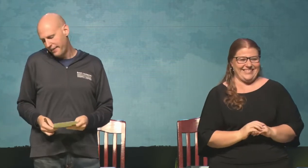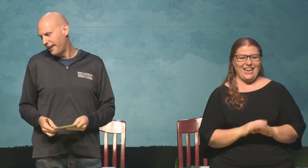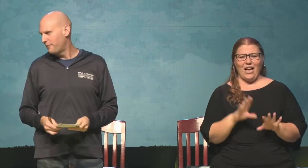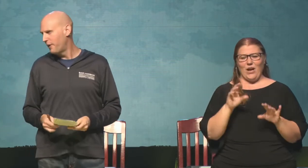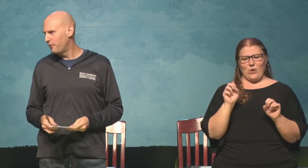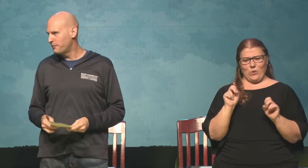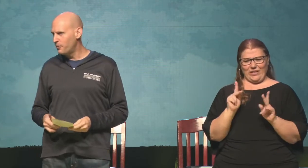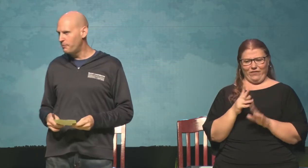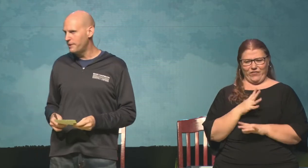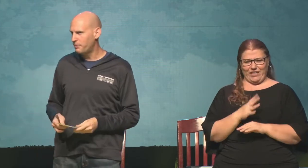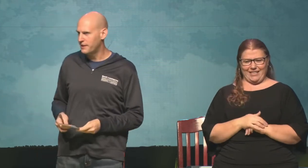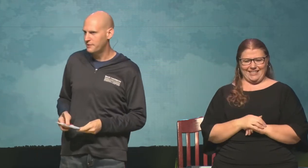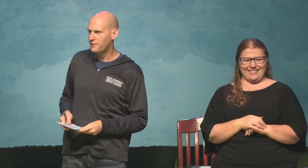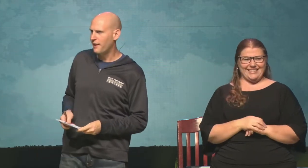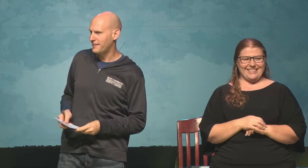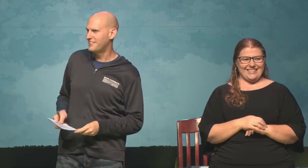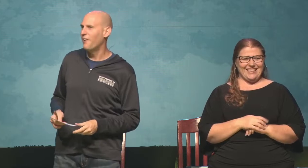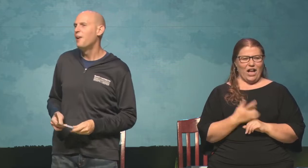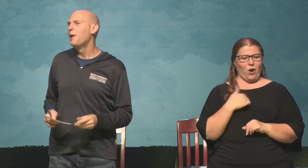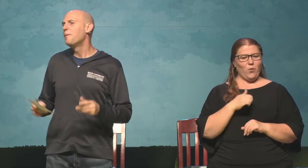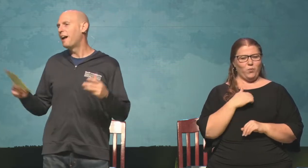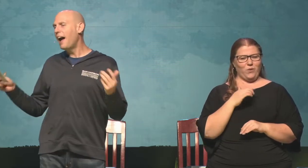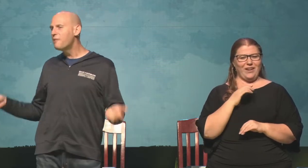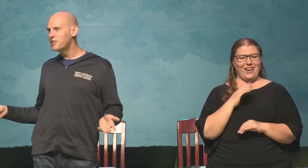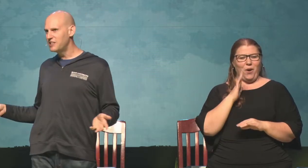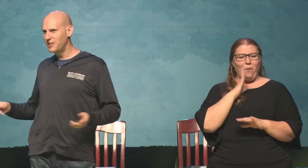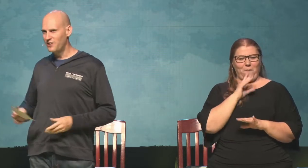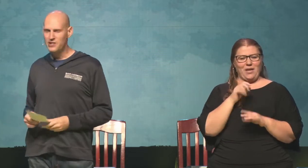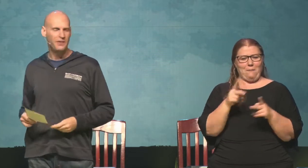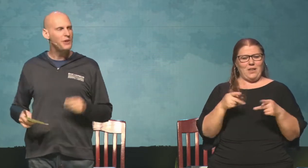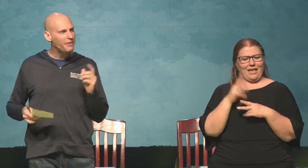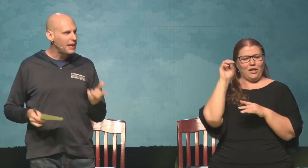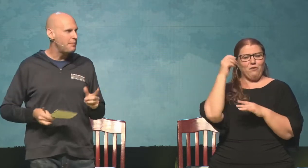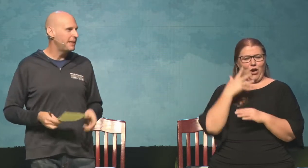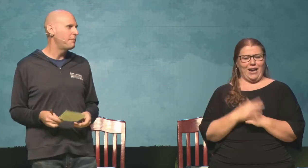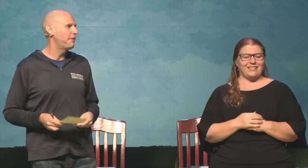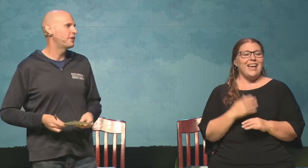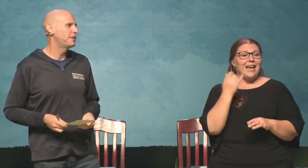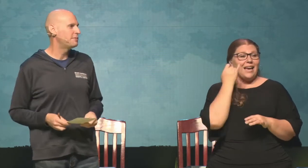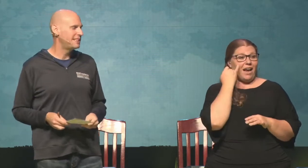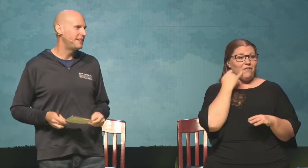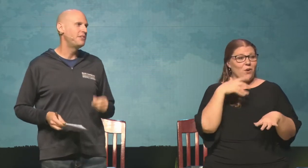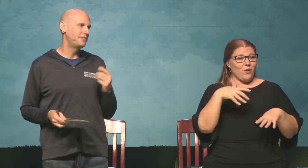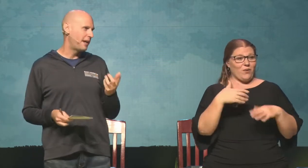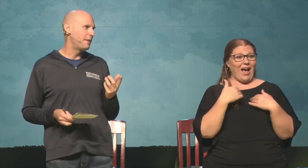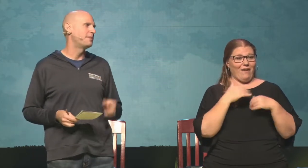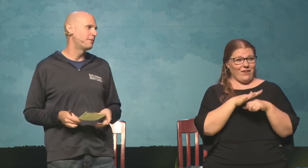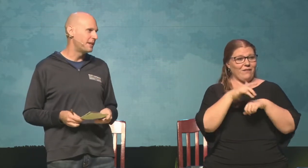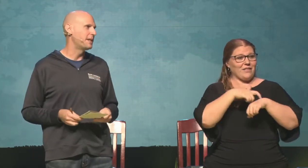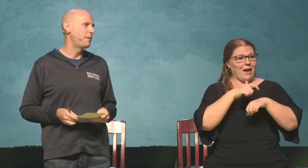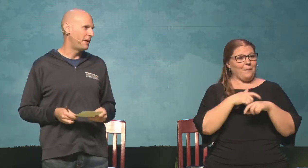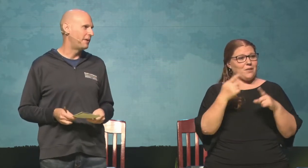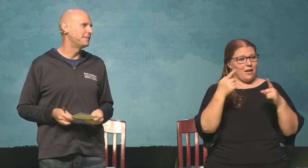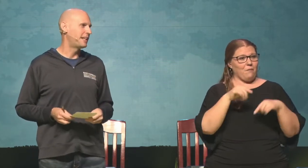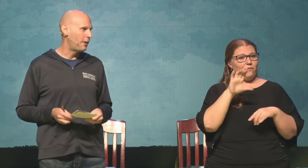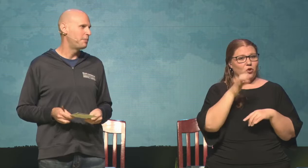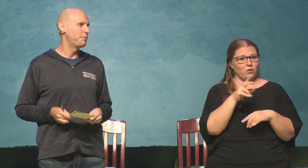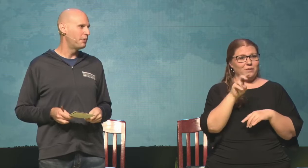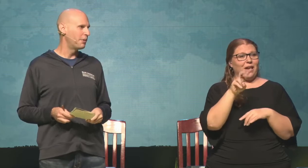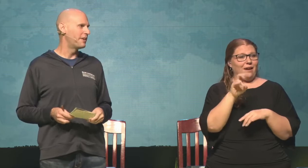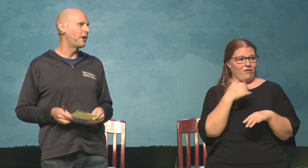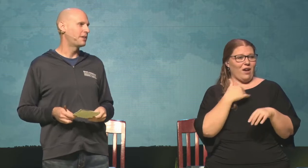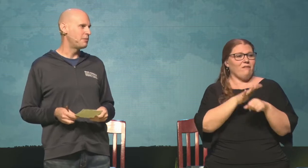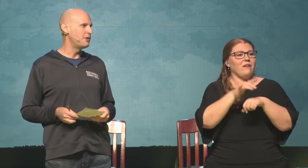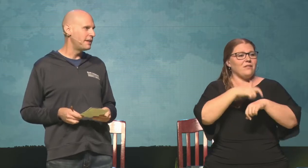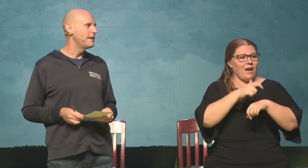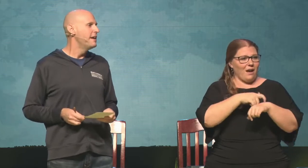said, all right, well, we'll be a place of grace. But I would just encourage you, if you have time to come out for Christmas Eve, you have time to ring a bell to help the